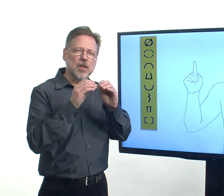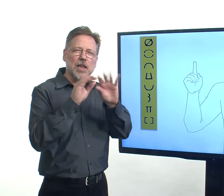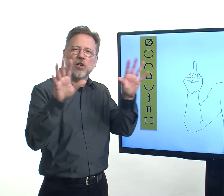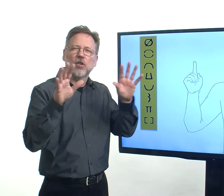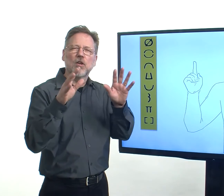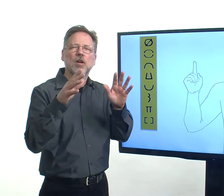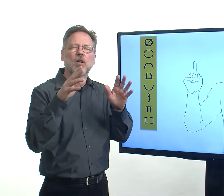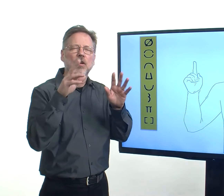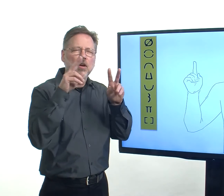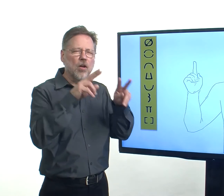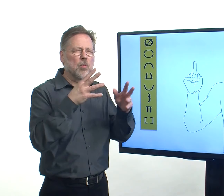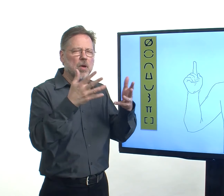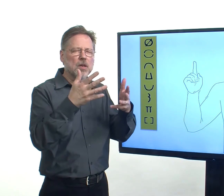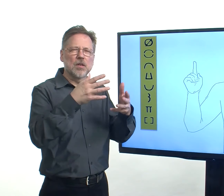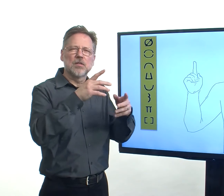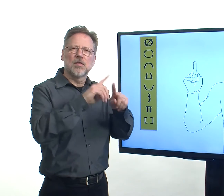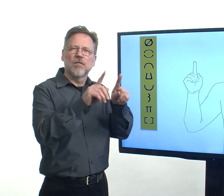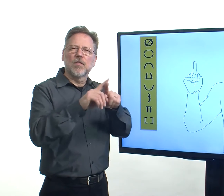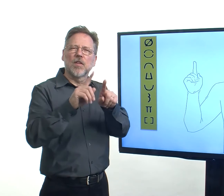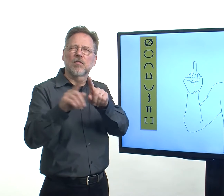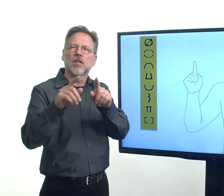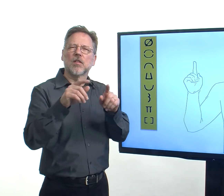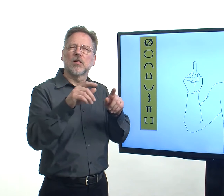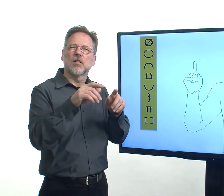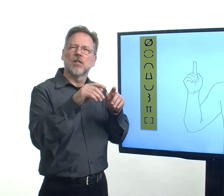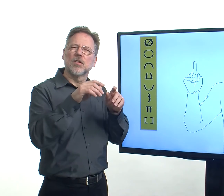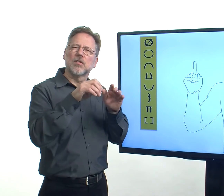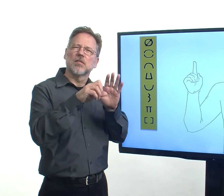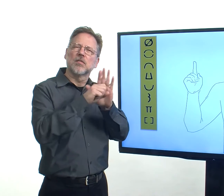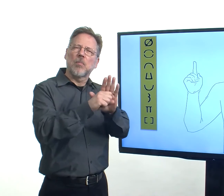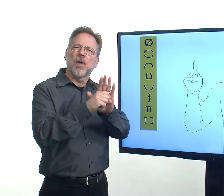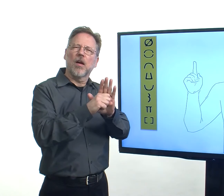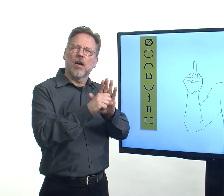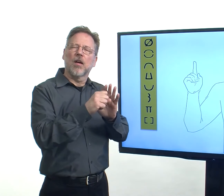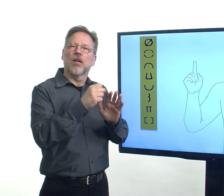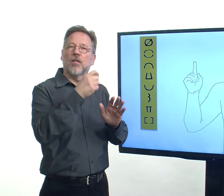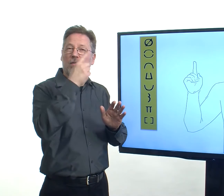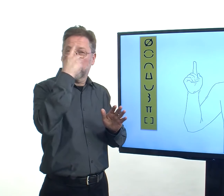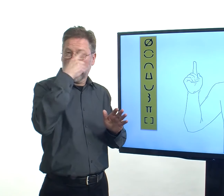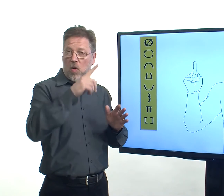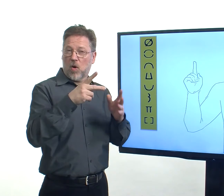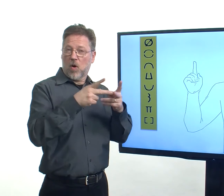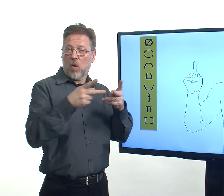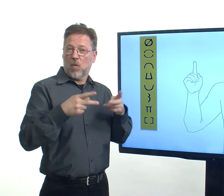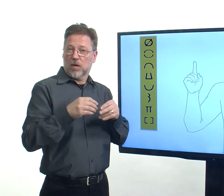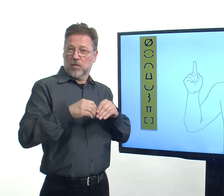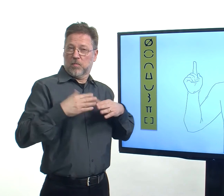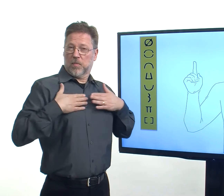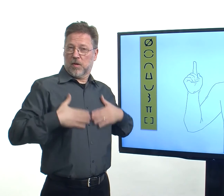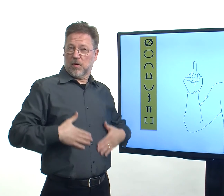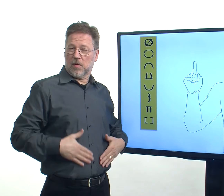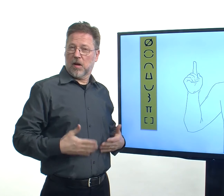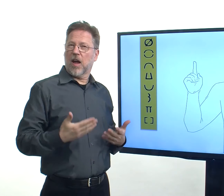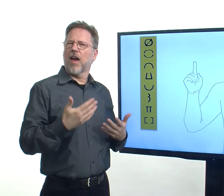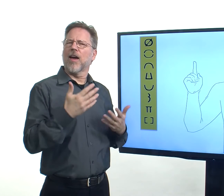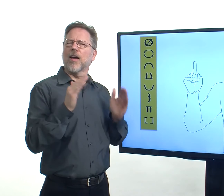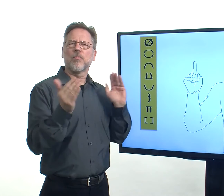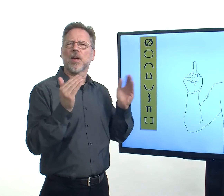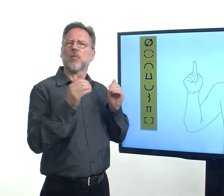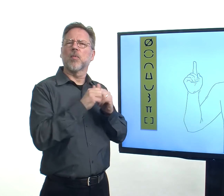Now, let's get more clarity on the different symbols for location on the body, as opposed to Bebion's earlier symbols.